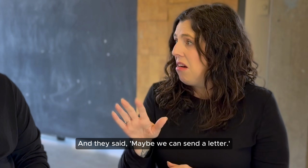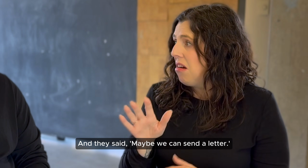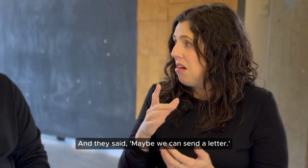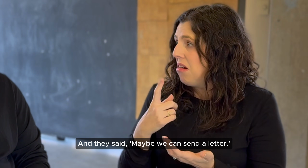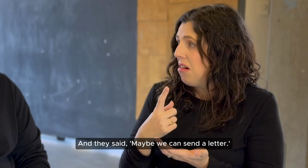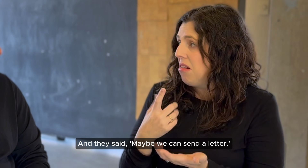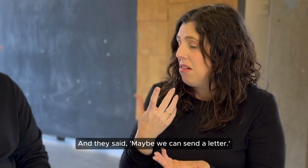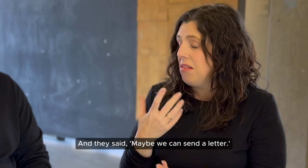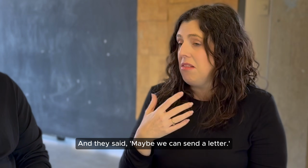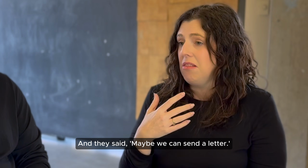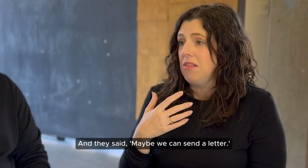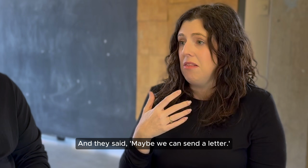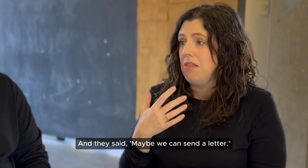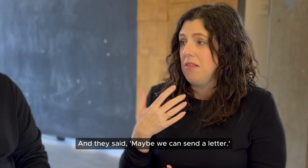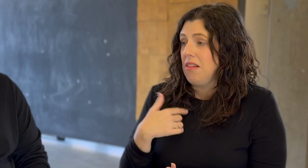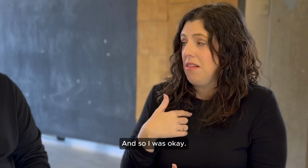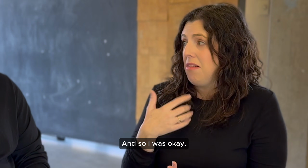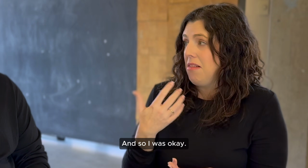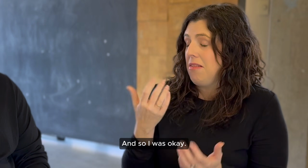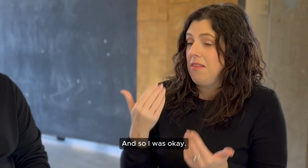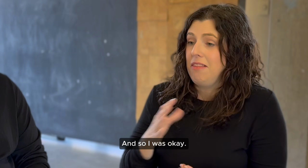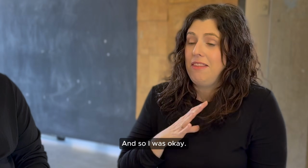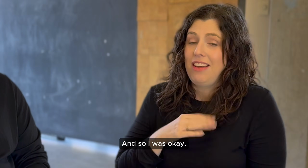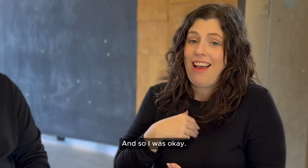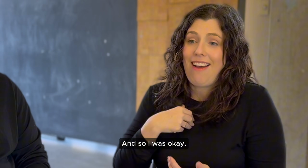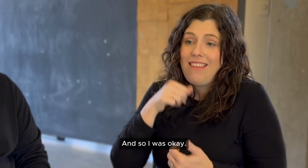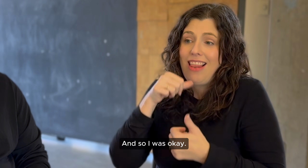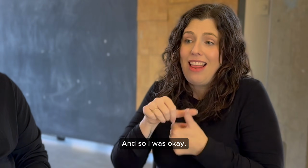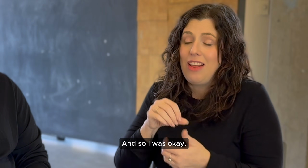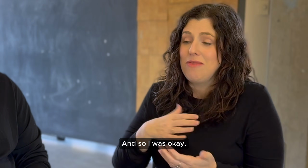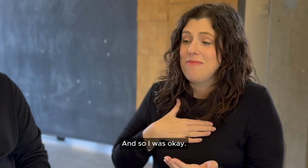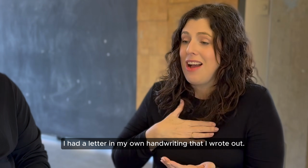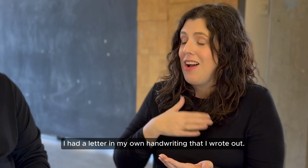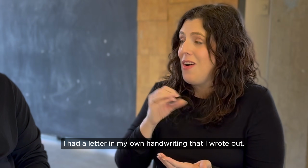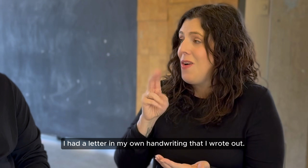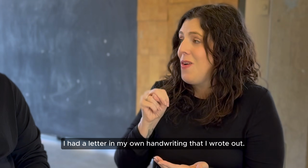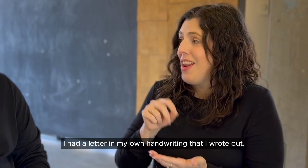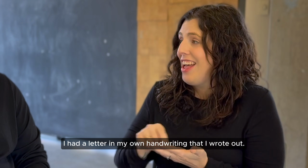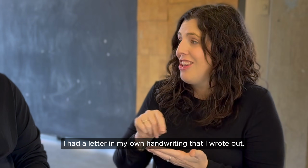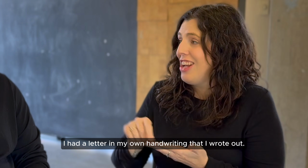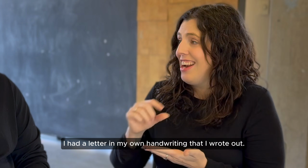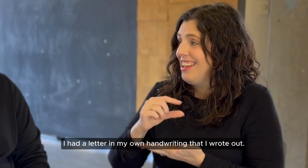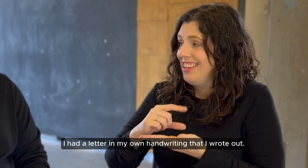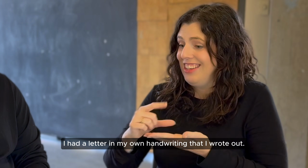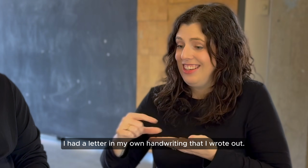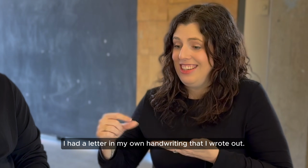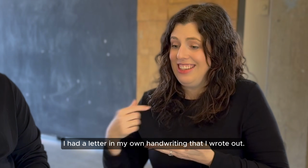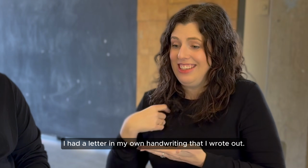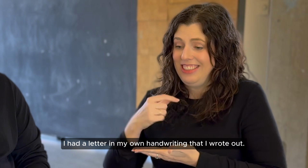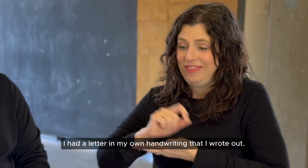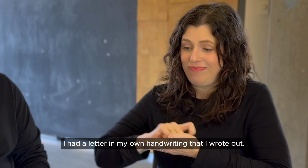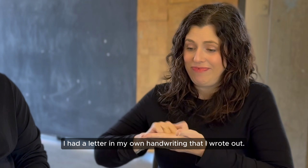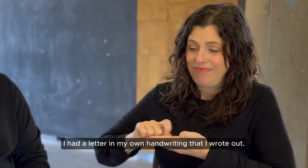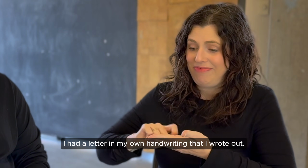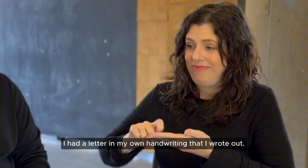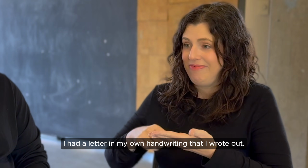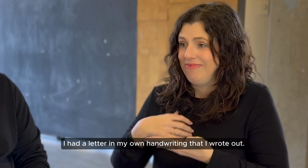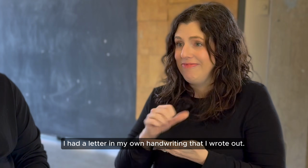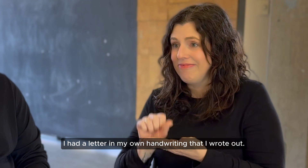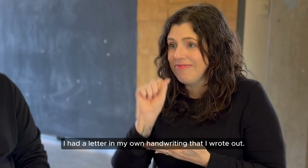maybe we can send a letter." And so I was okay. I had a letter in my own handwriting that I wrote